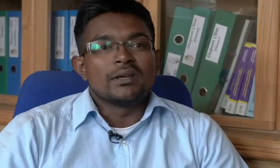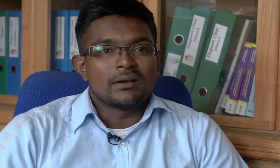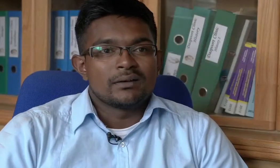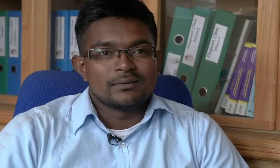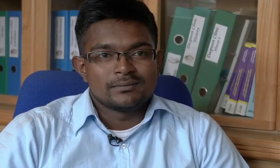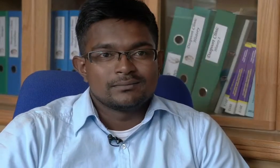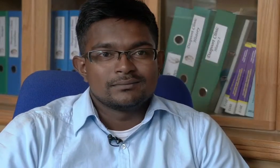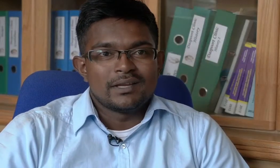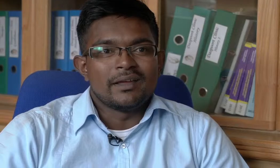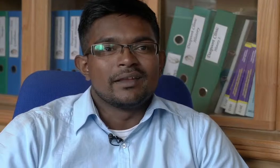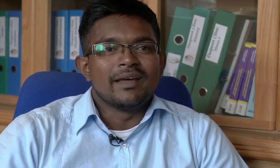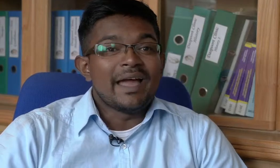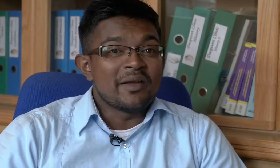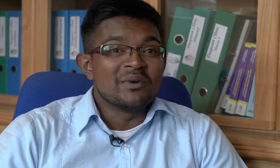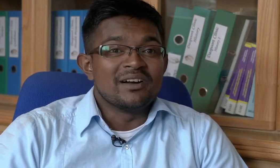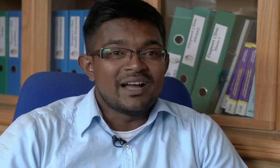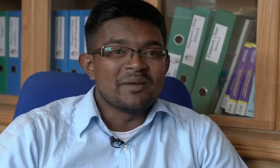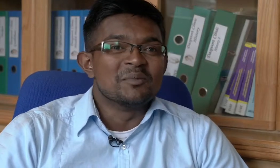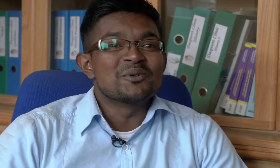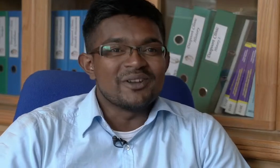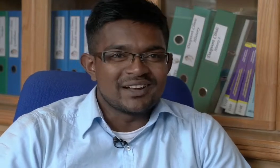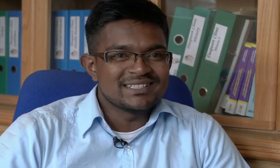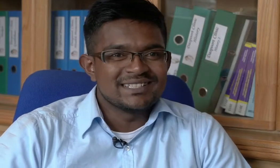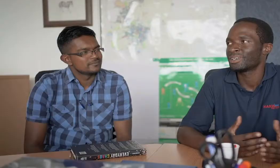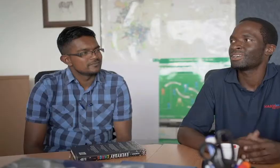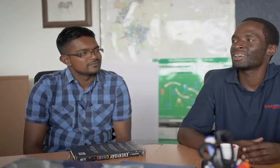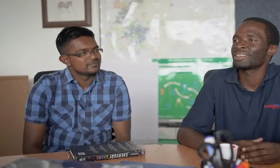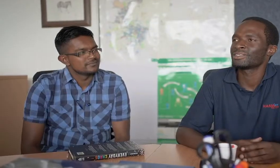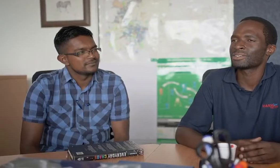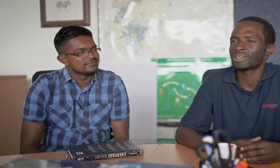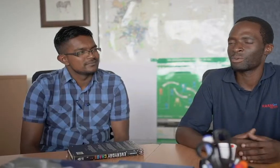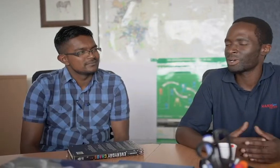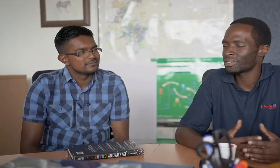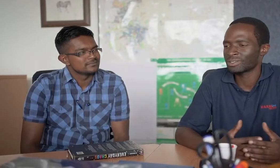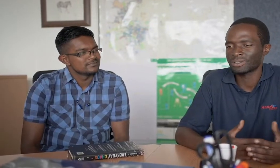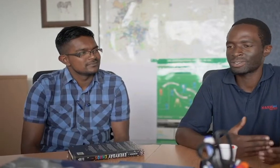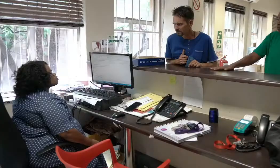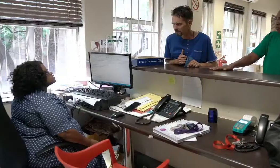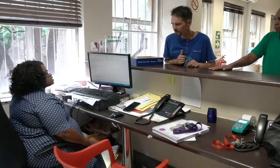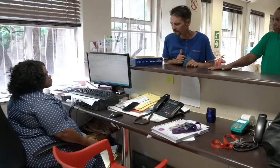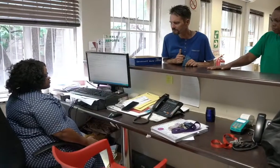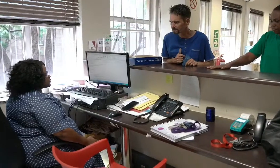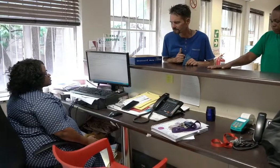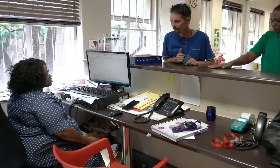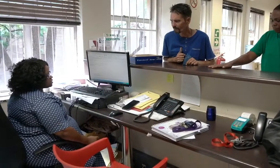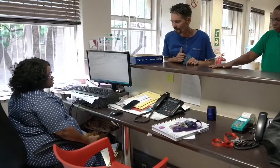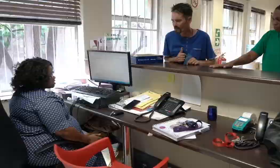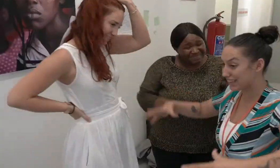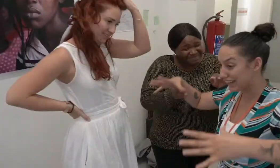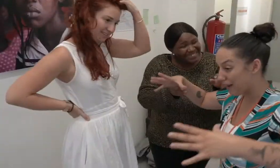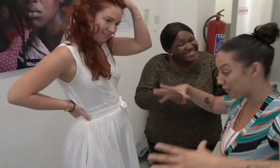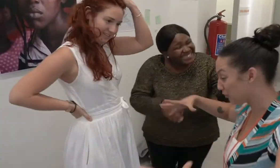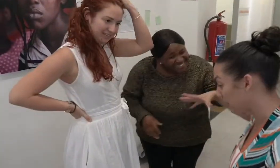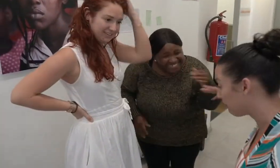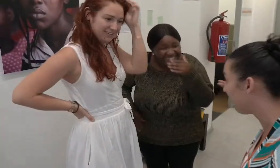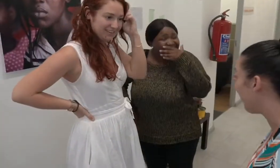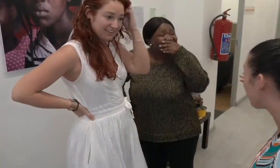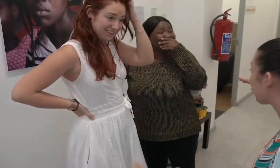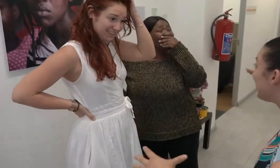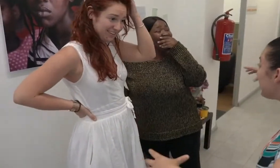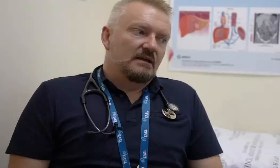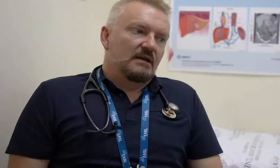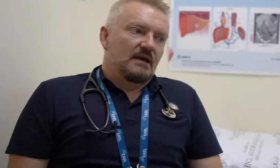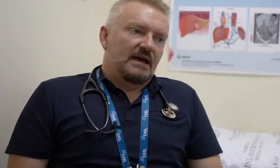working. And I am a product to show that it does work. I believe we are sitting at a juncture in South